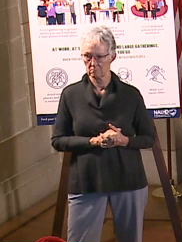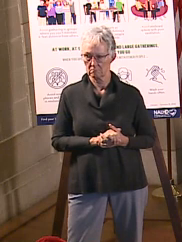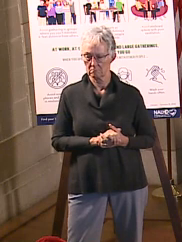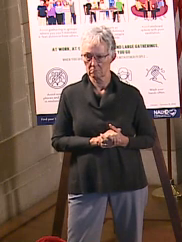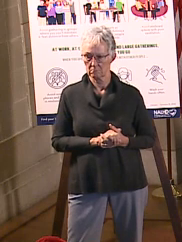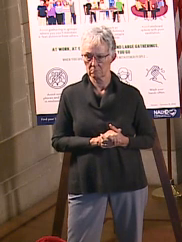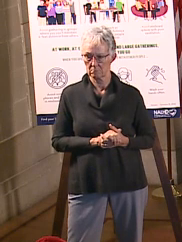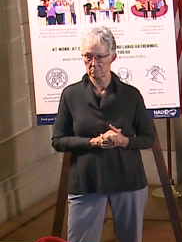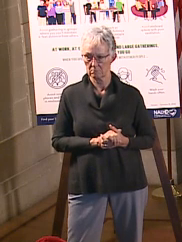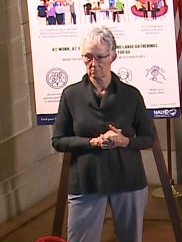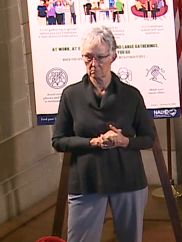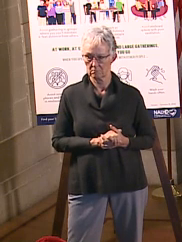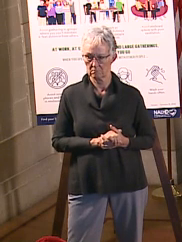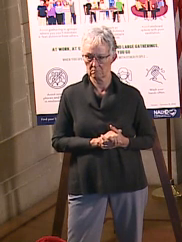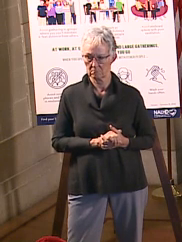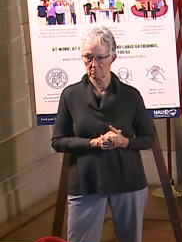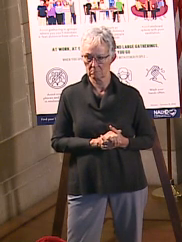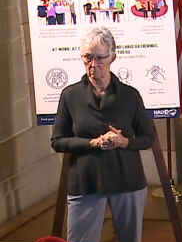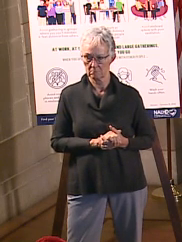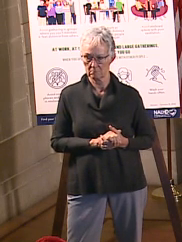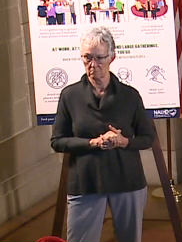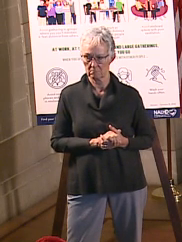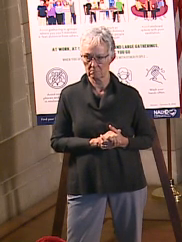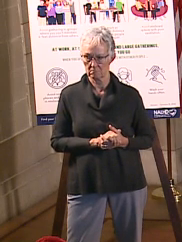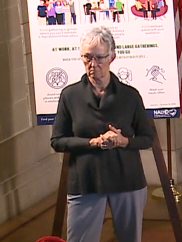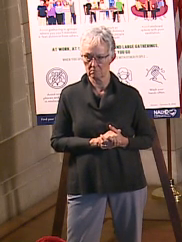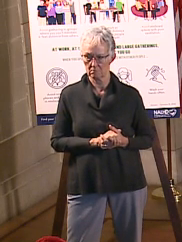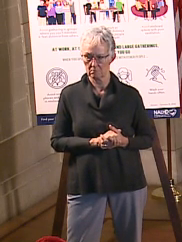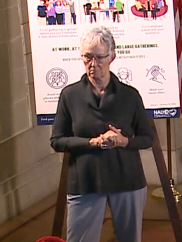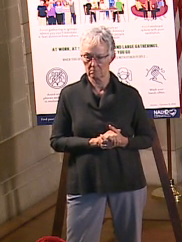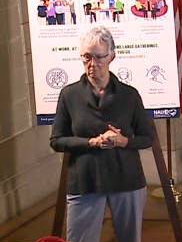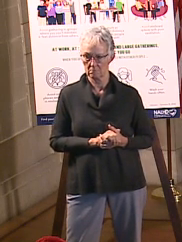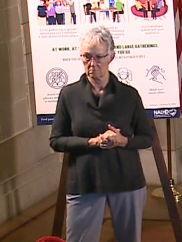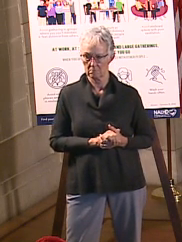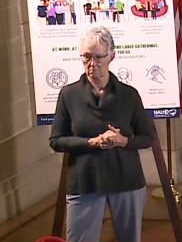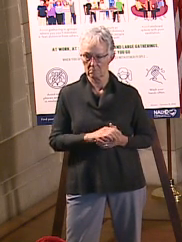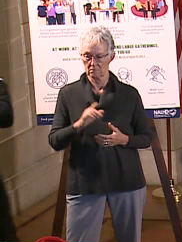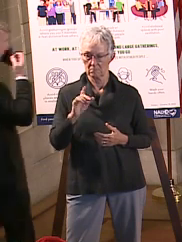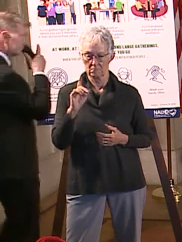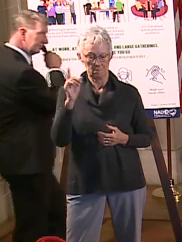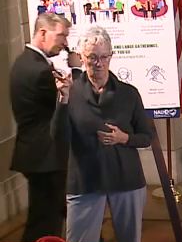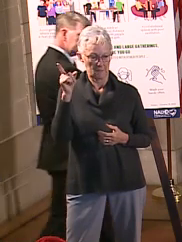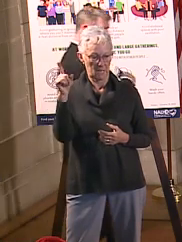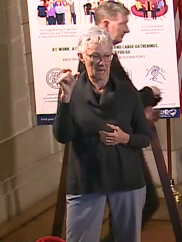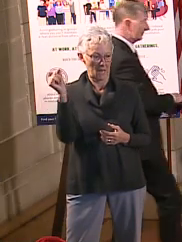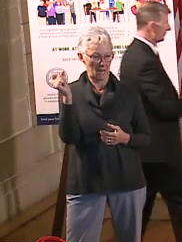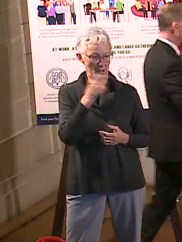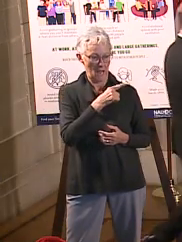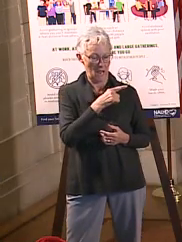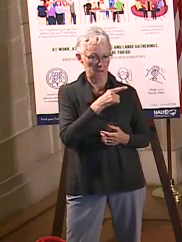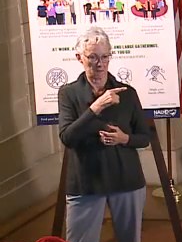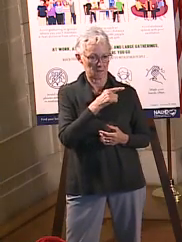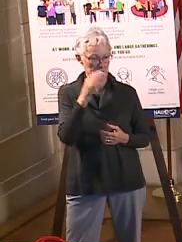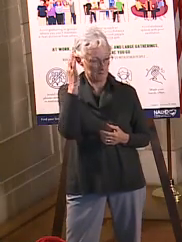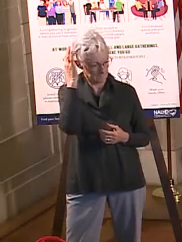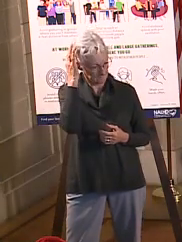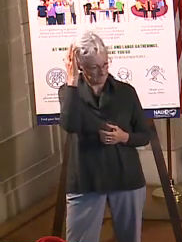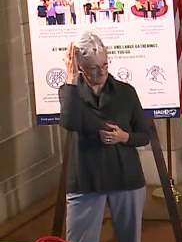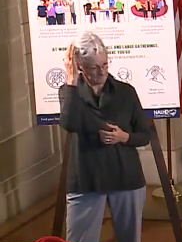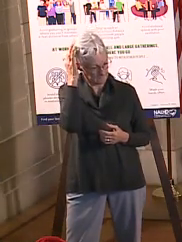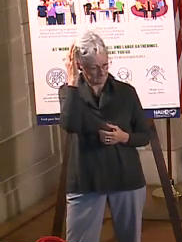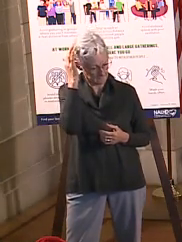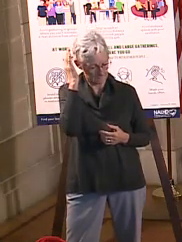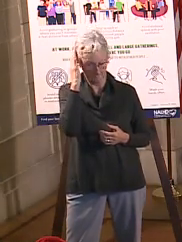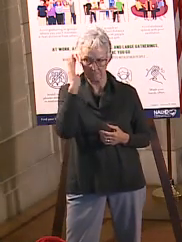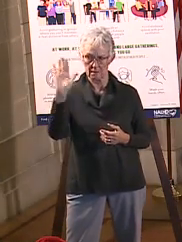the return to campus testing and spring semester testing you're looking at? Don't forget to repeat the question.